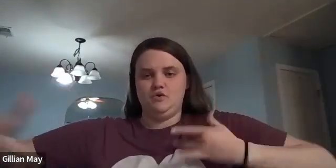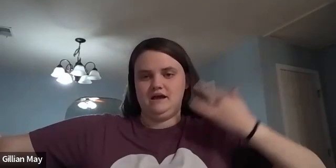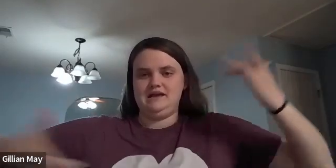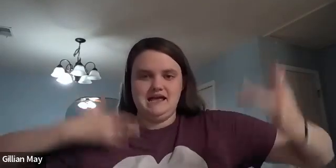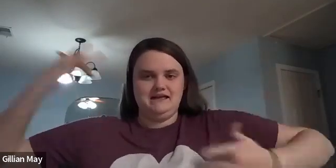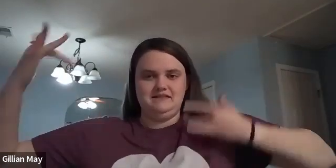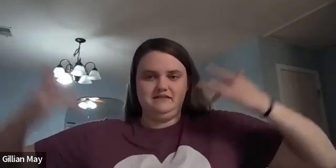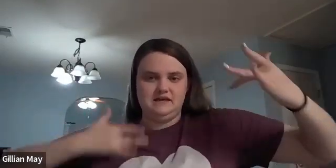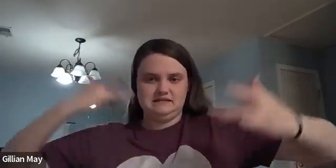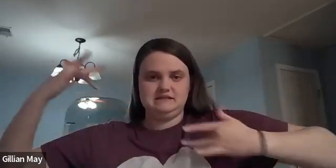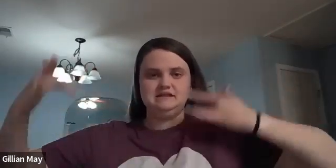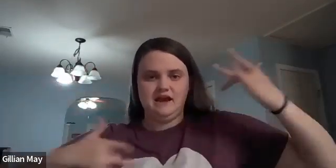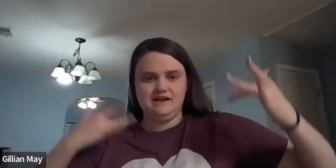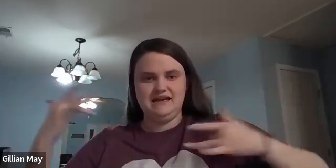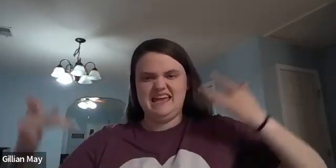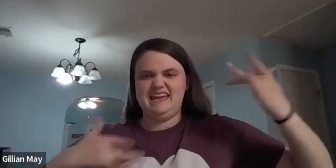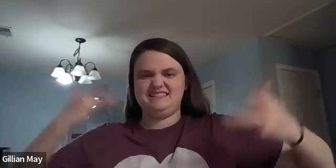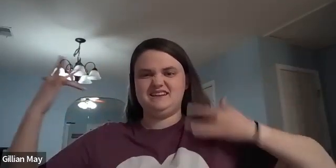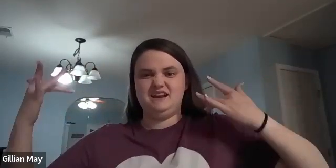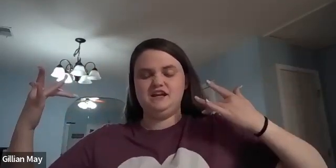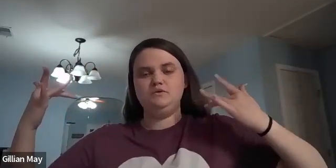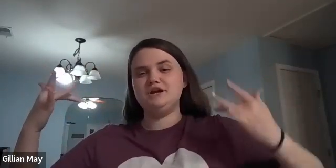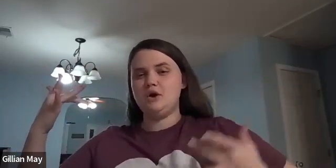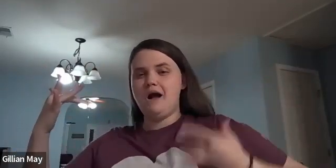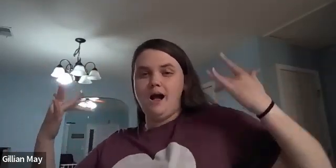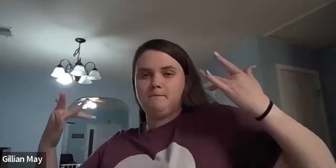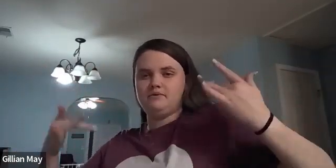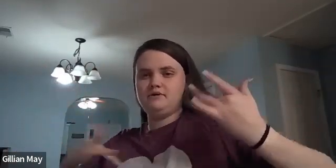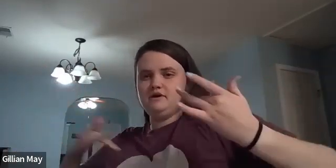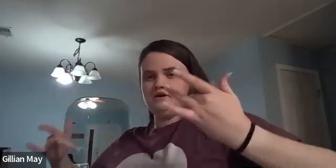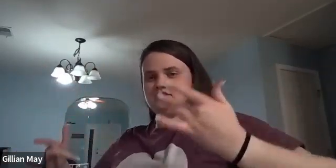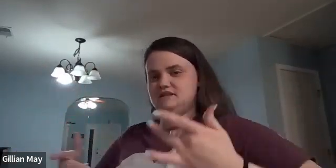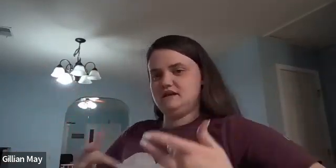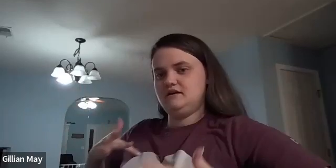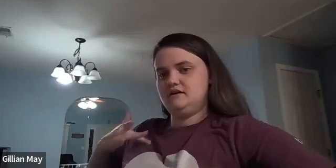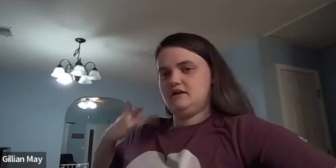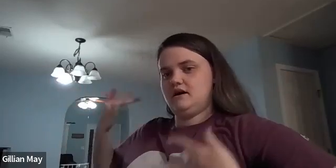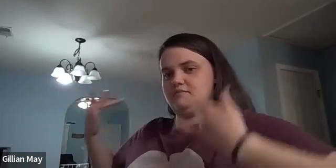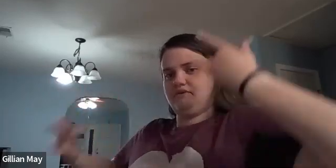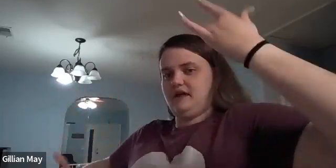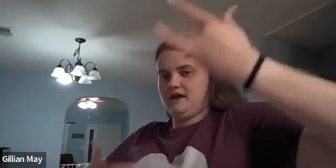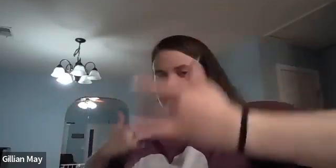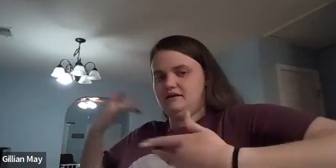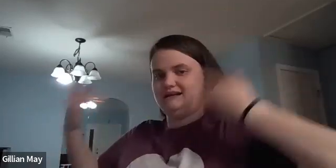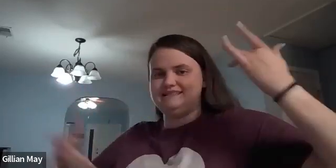going this. Yeah, excited. And you wanna go up. So see, up, yeah,